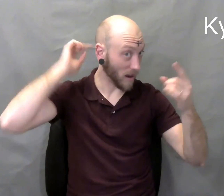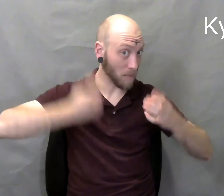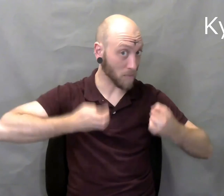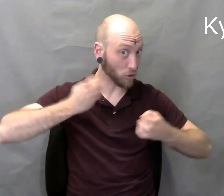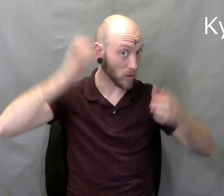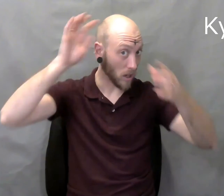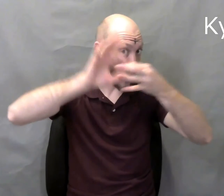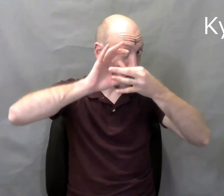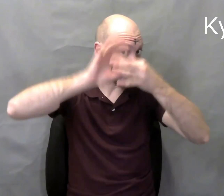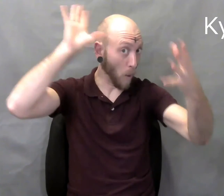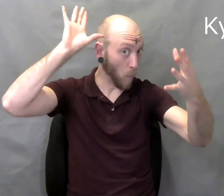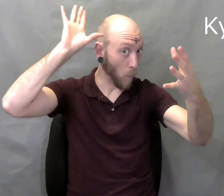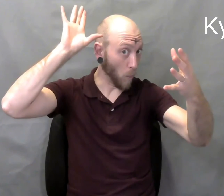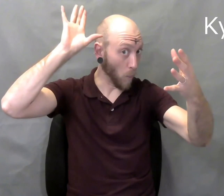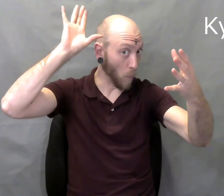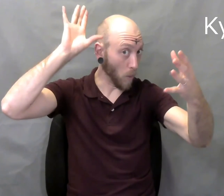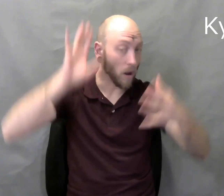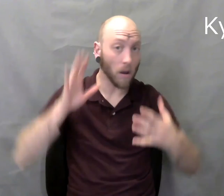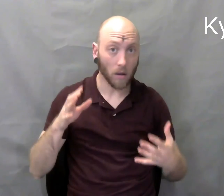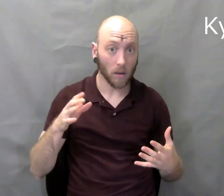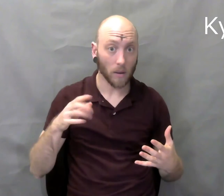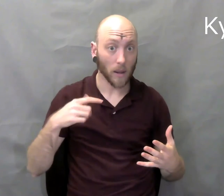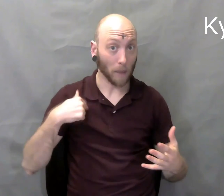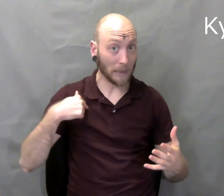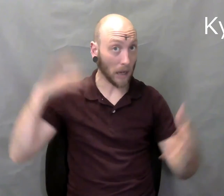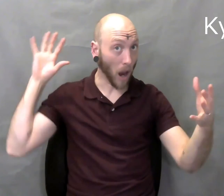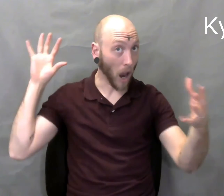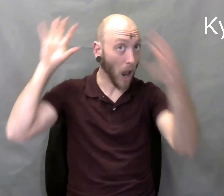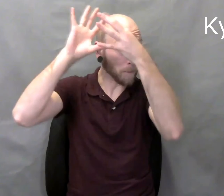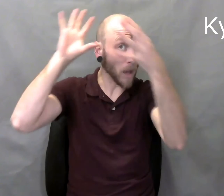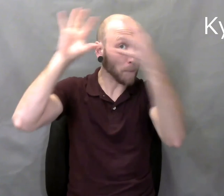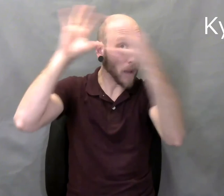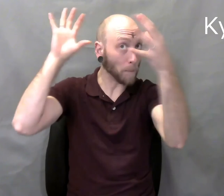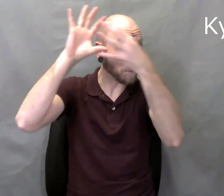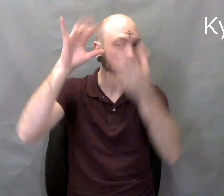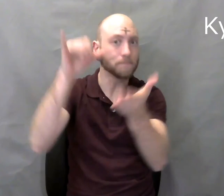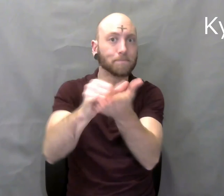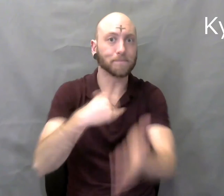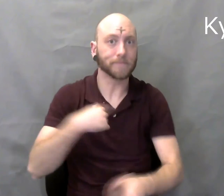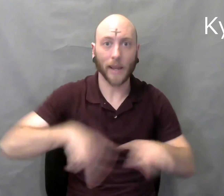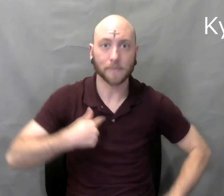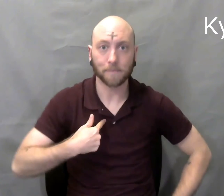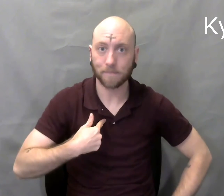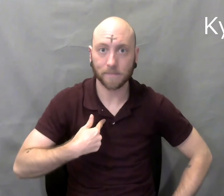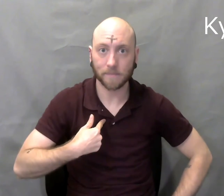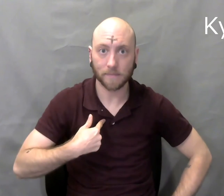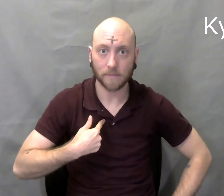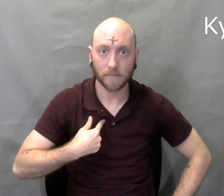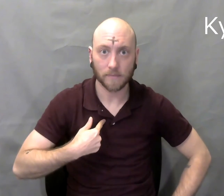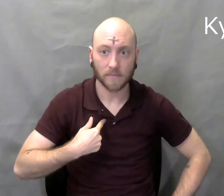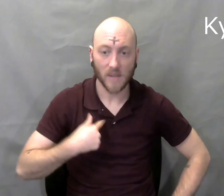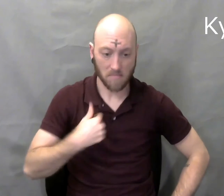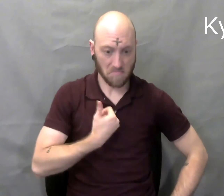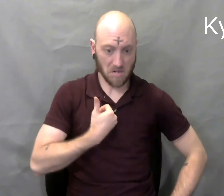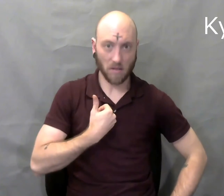was nothing that I could think of to make those connections work. And there was nothing that I could do personally